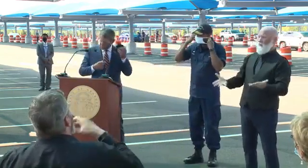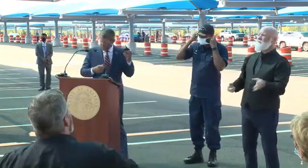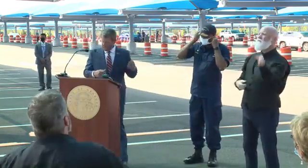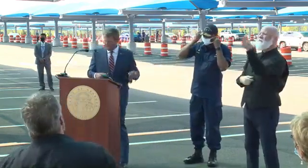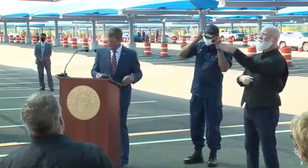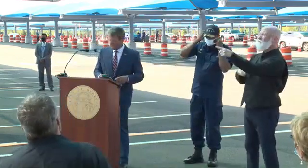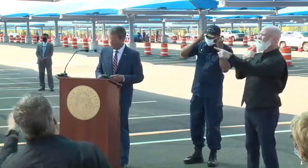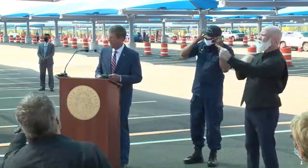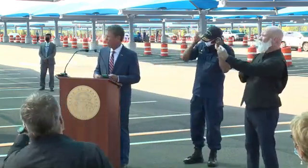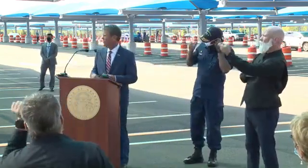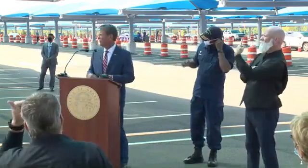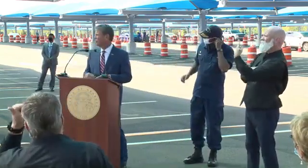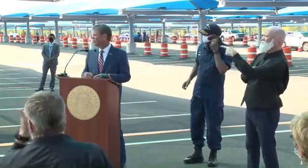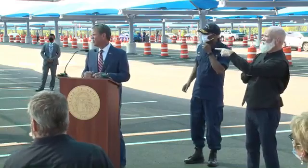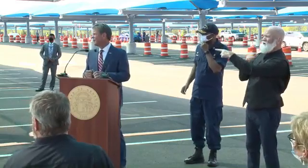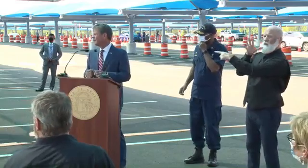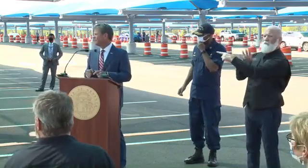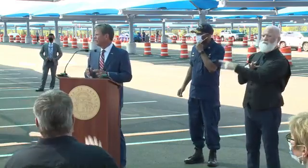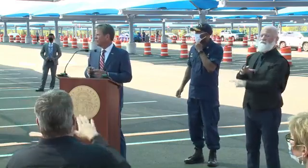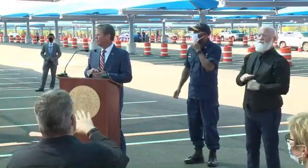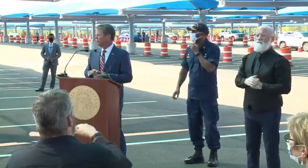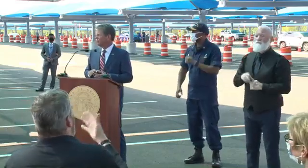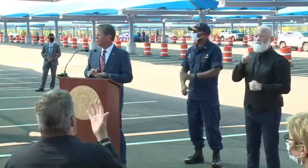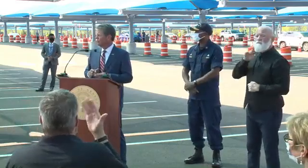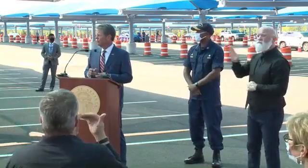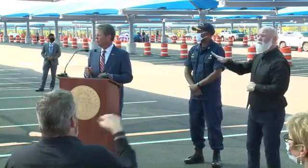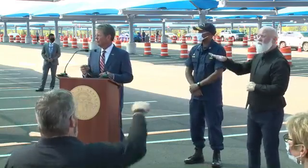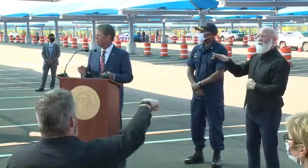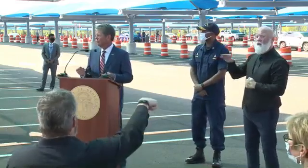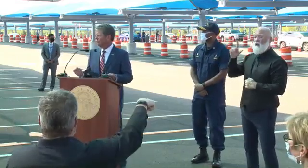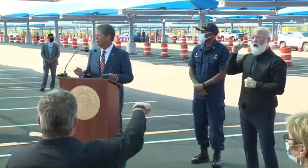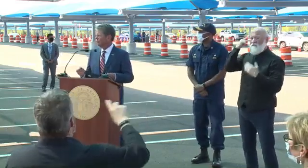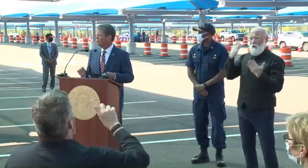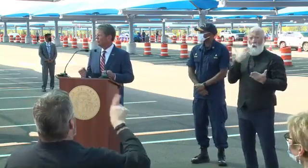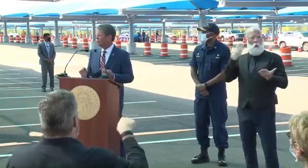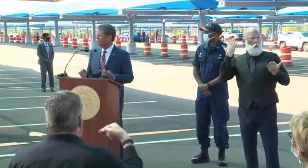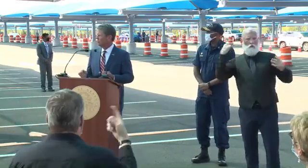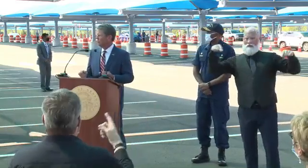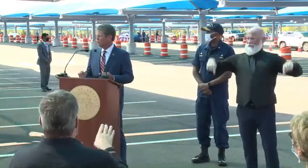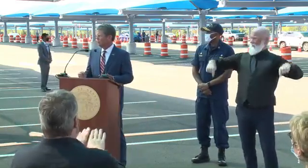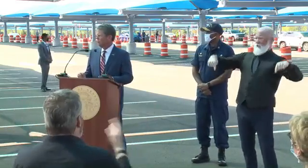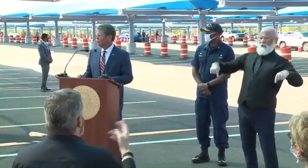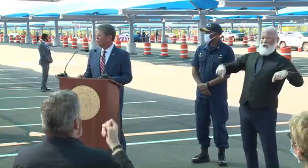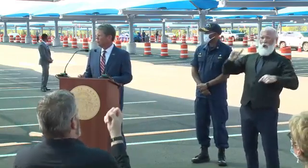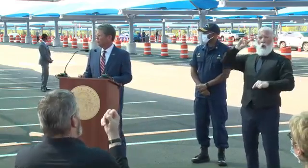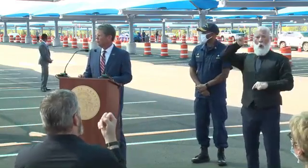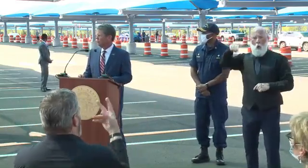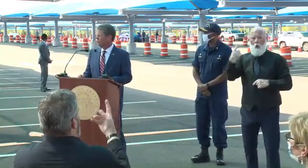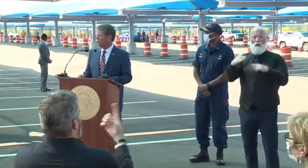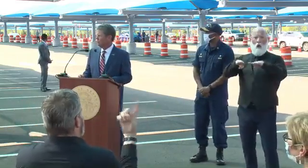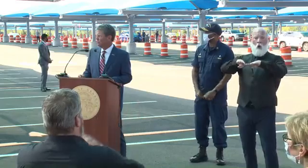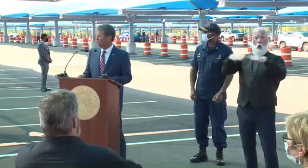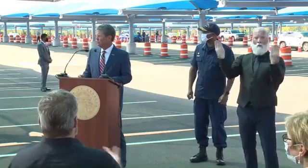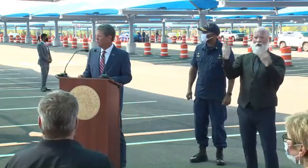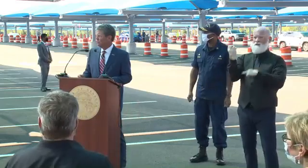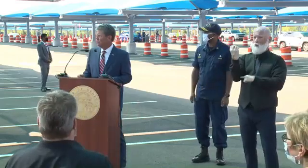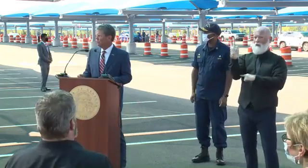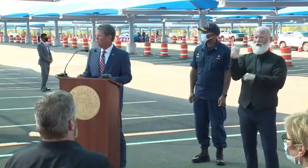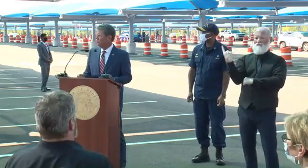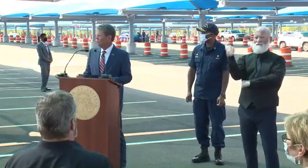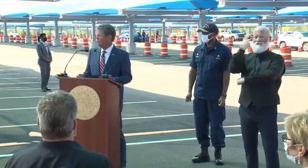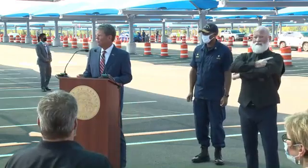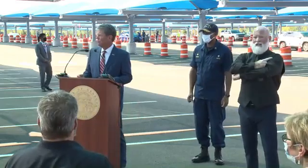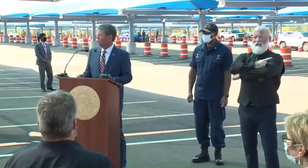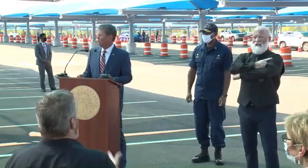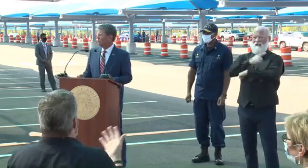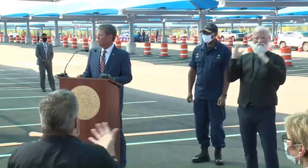WSB, tell me why this site is only going to be open for 12 days and what specifically is happening in